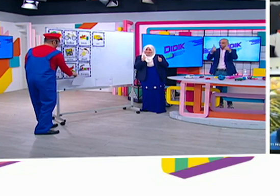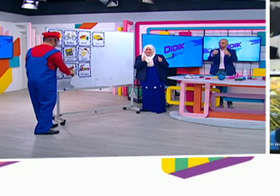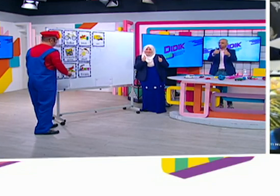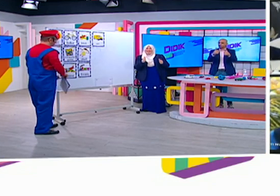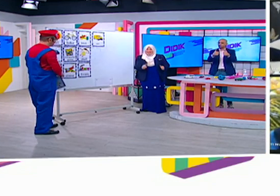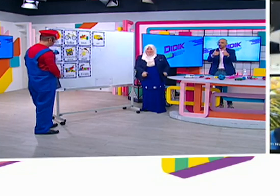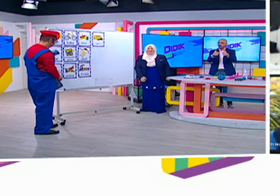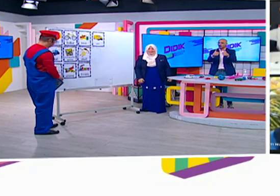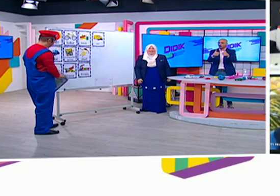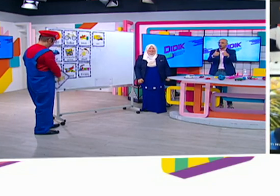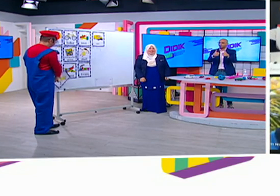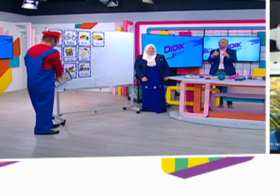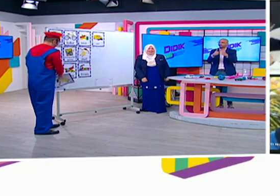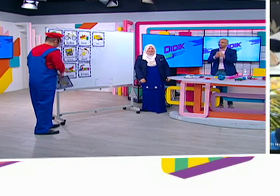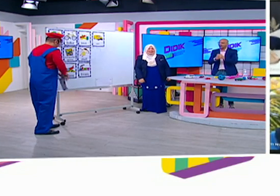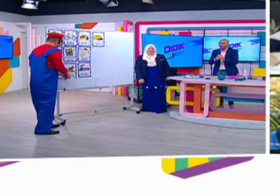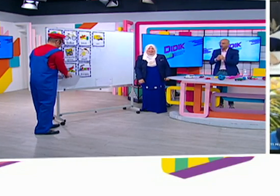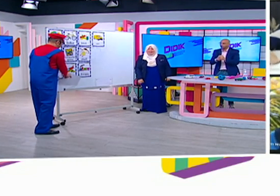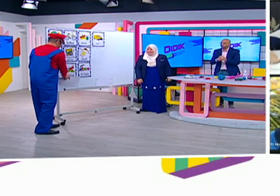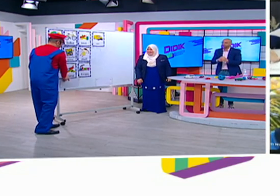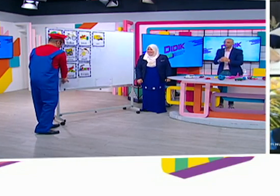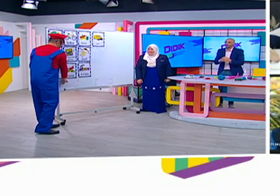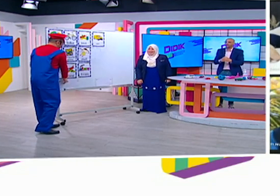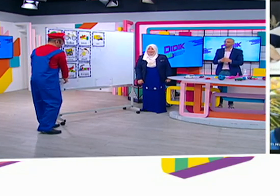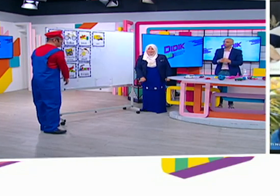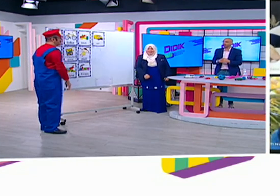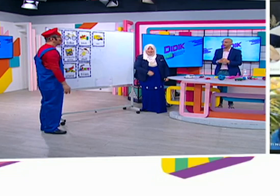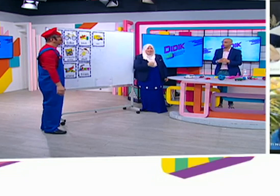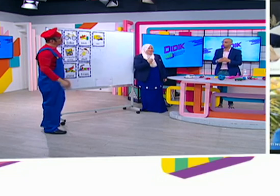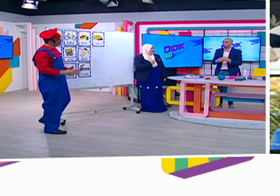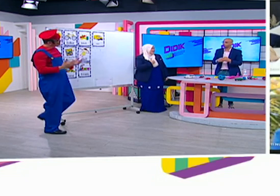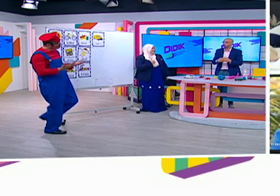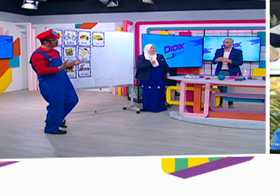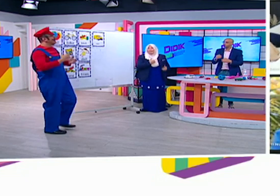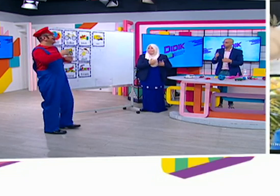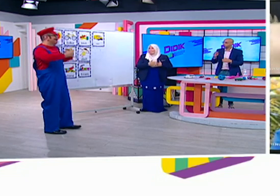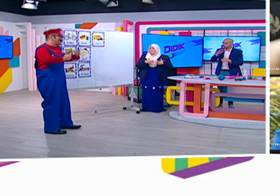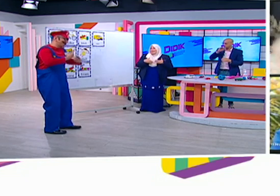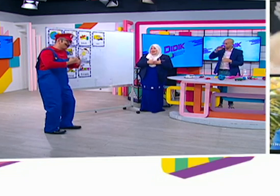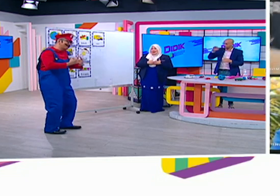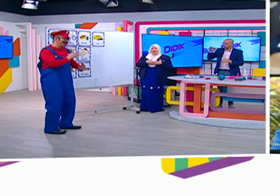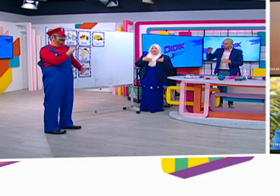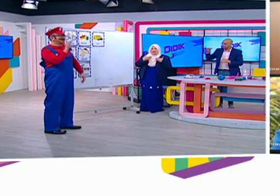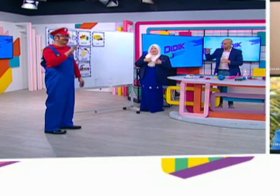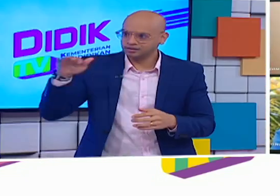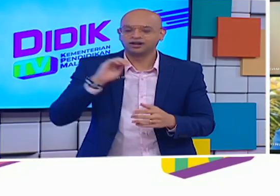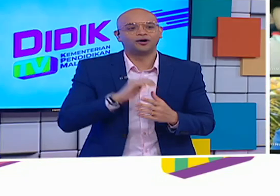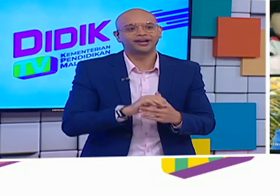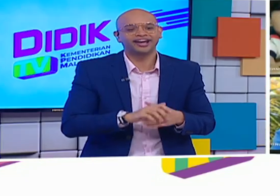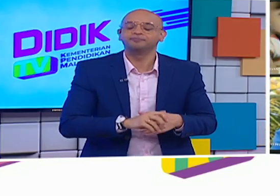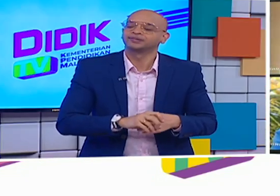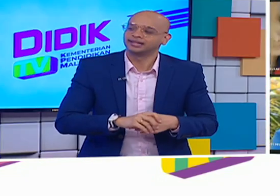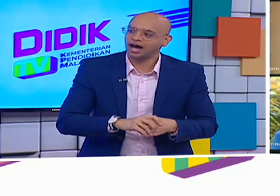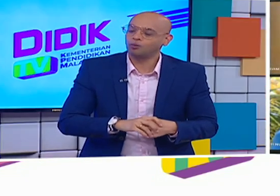Good. Good job. Okay. Now that we have learned how to spell,